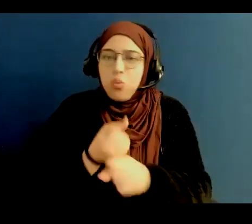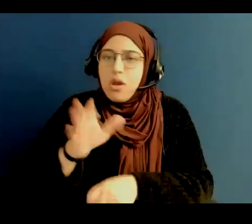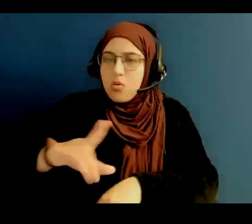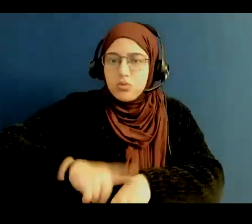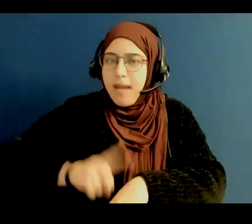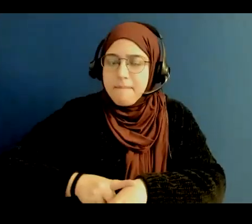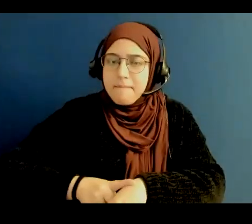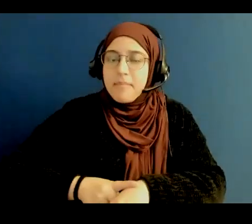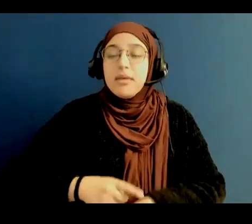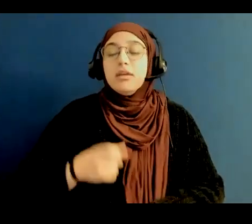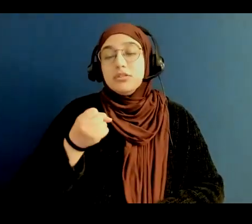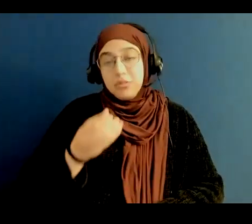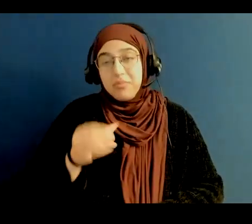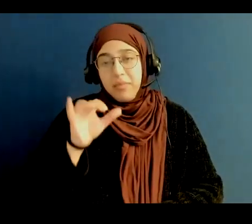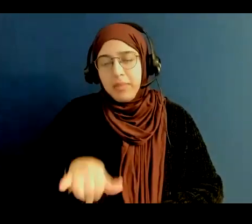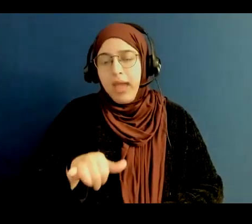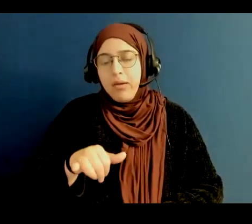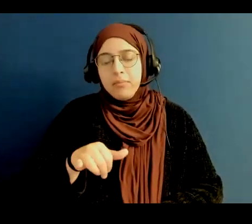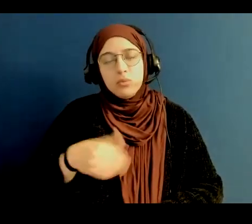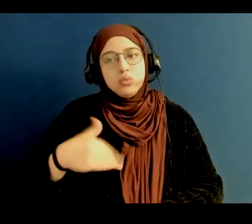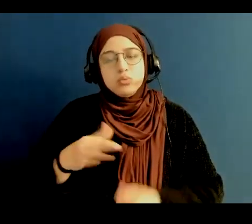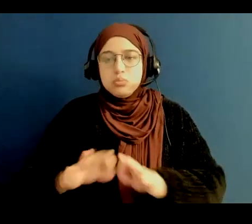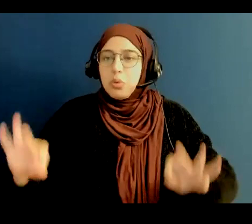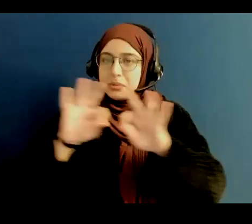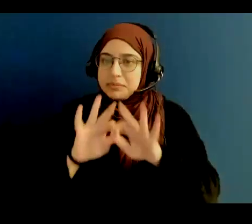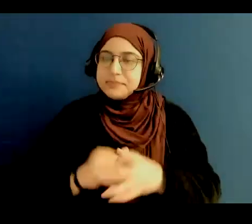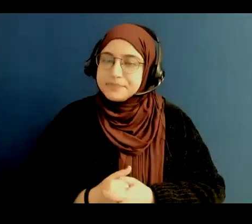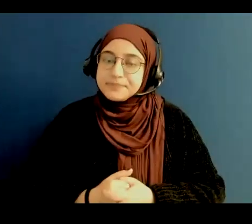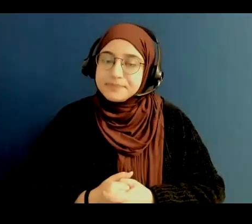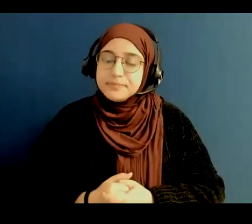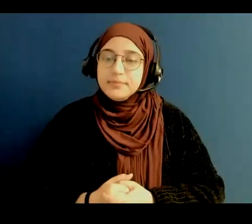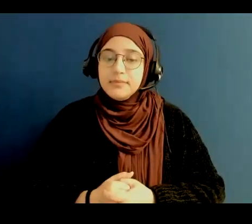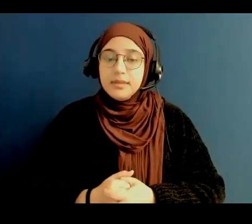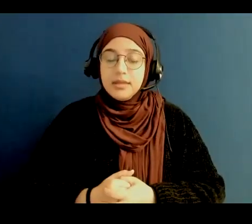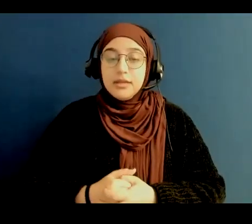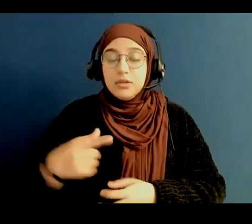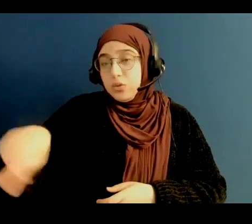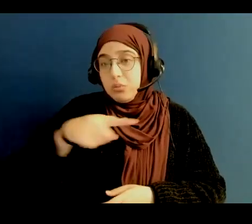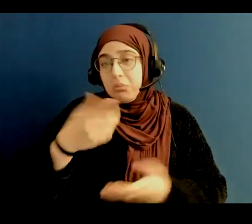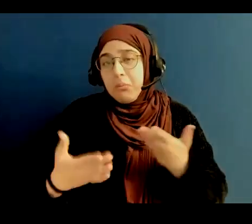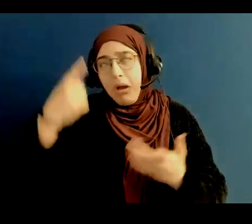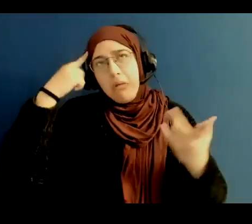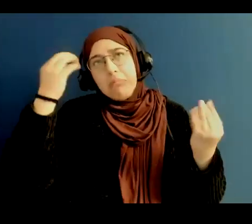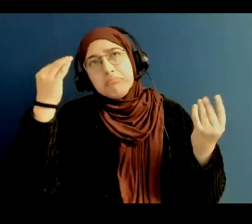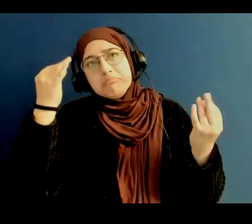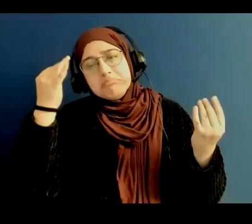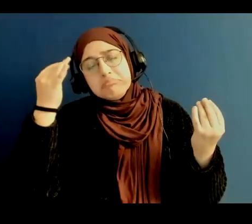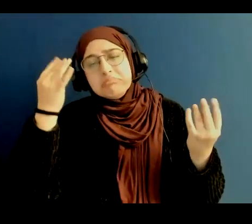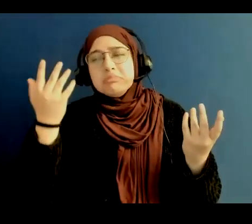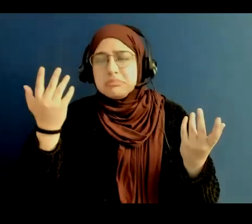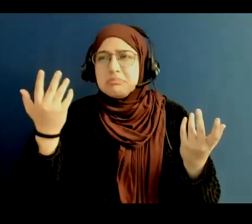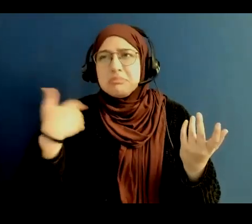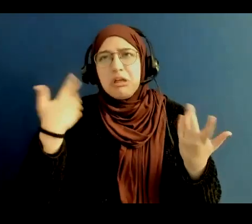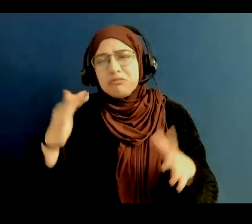So this is another thing that's very, very important. Now, you're probably wondering, okay, you probably know all of these